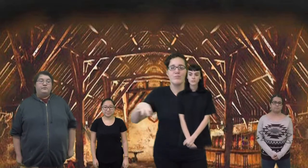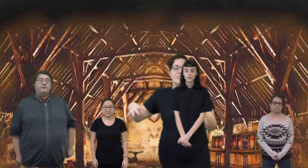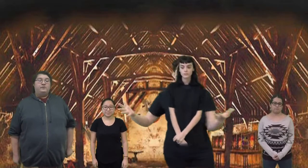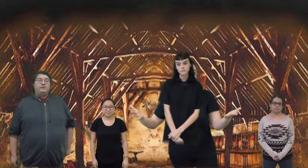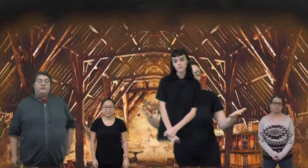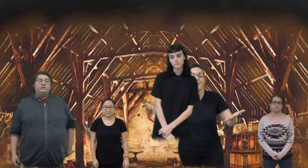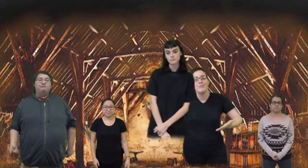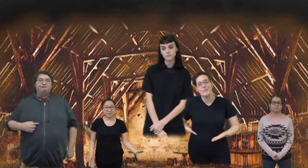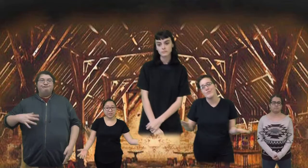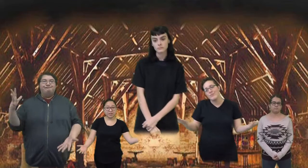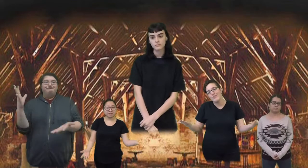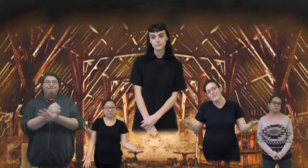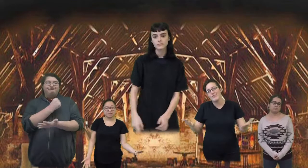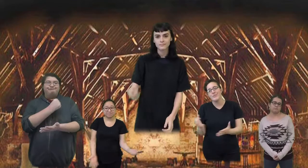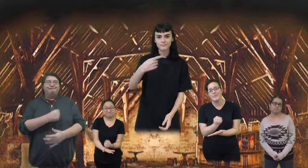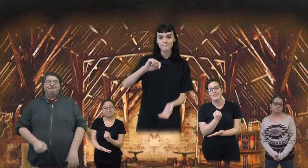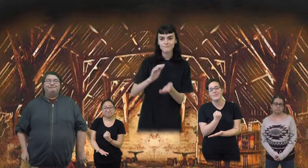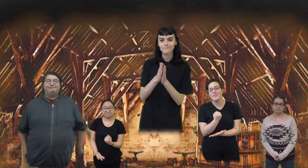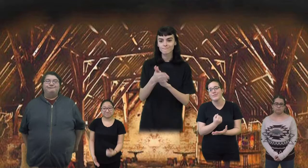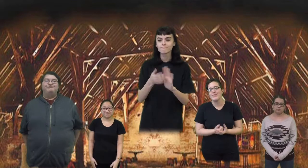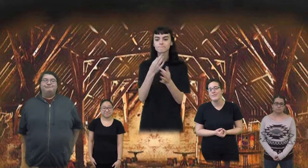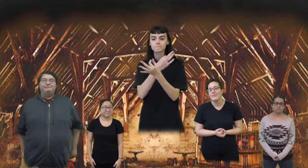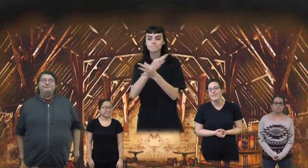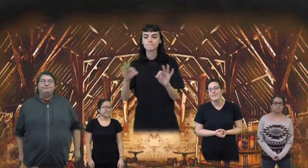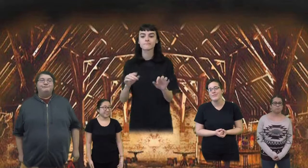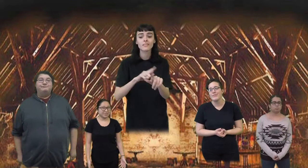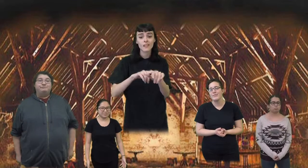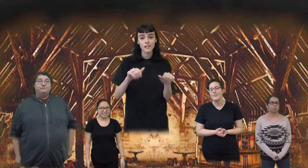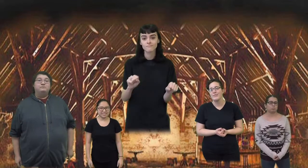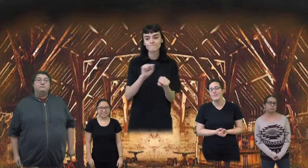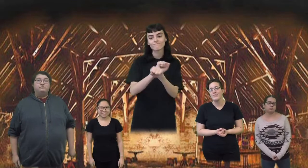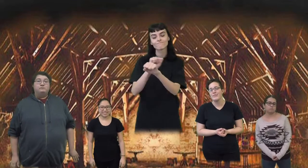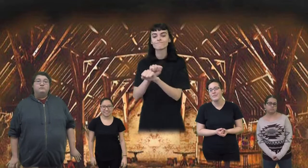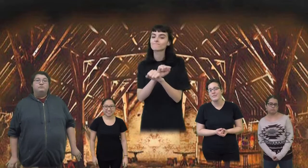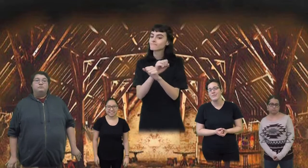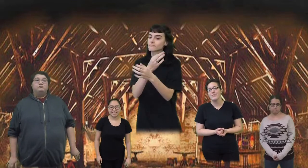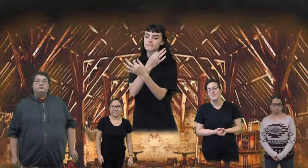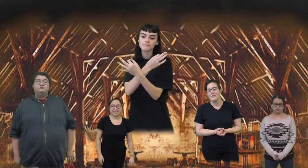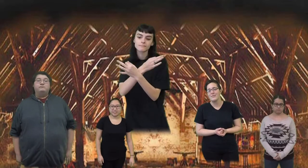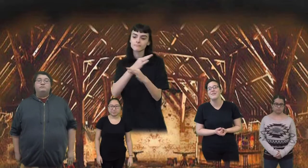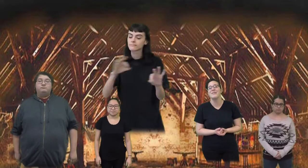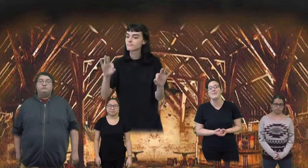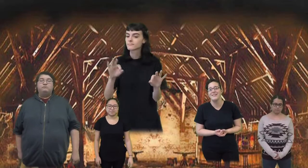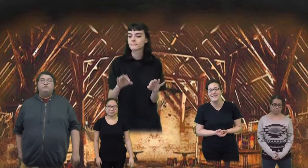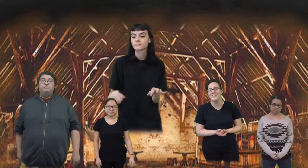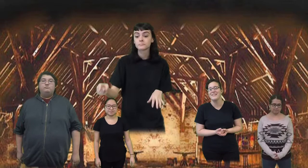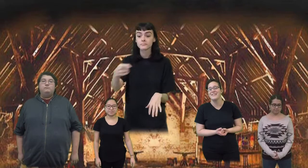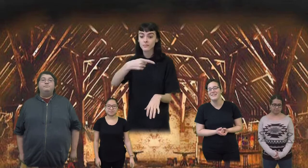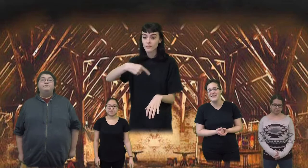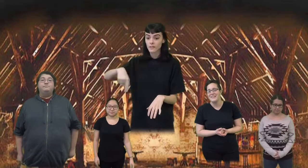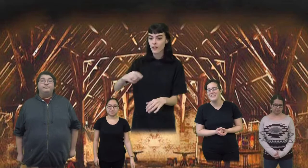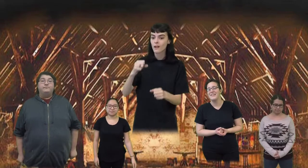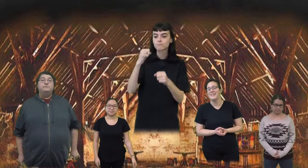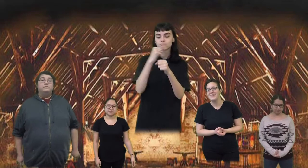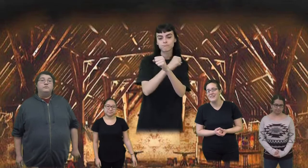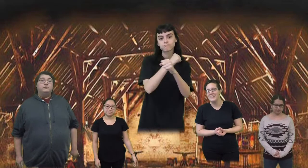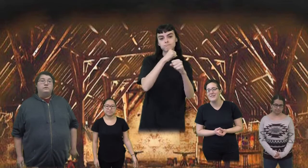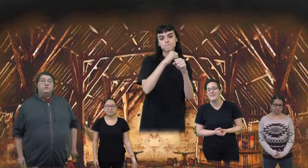some pants, I'm gonna take a shot And but we'll never be truly free, until those in bondage have the same rights as you and me You and I do or die, wait